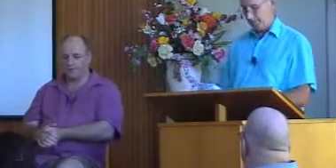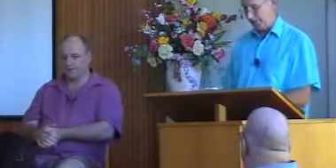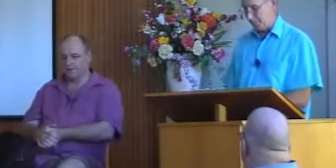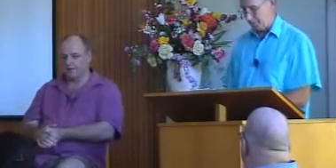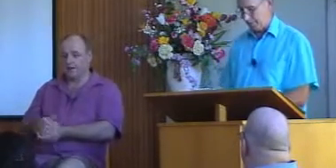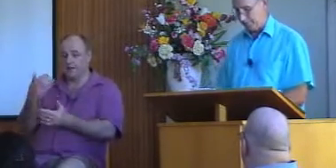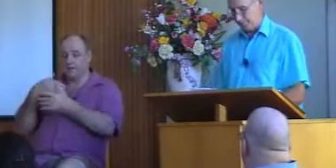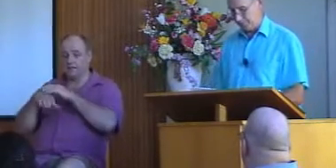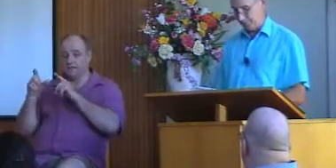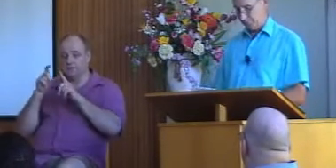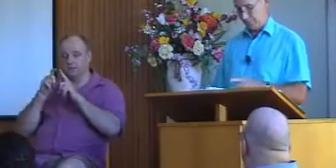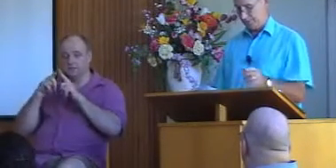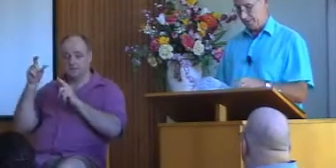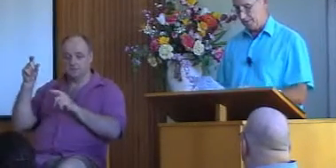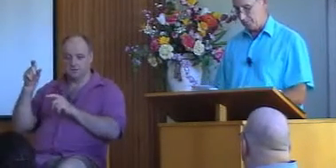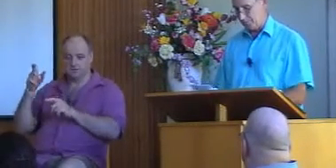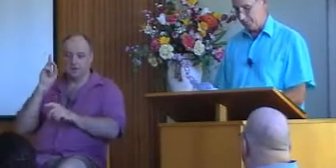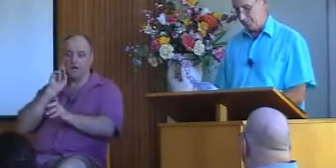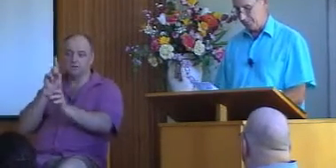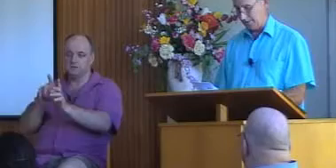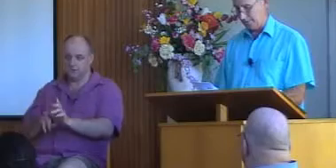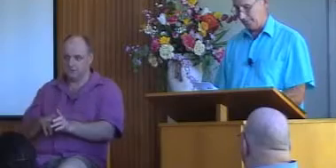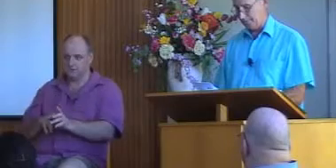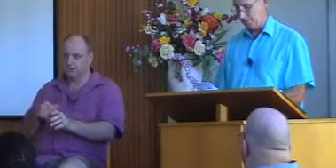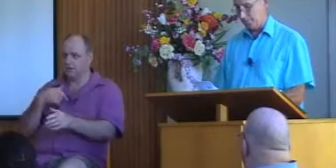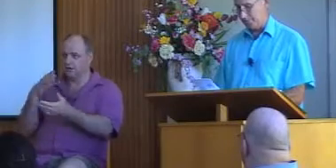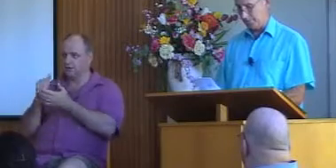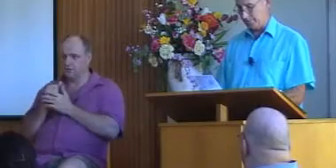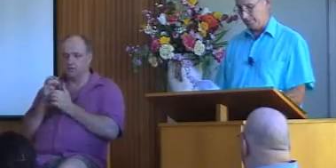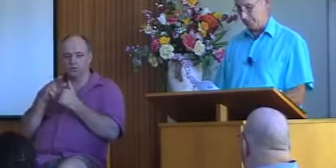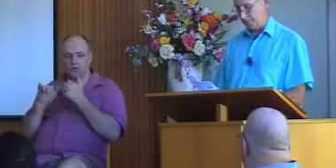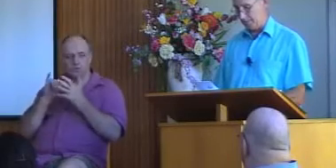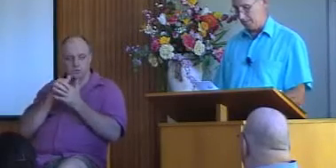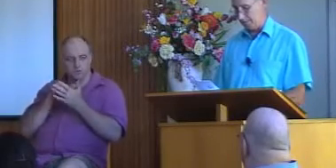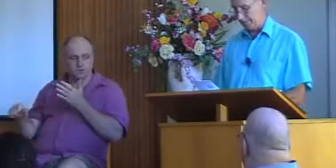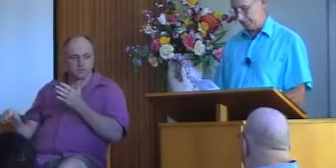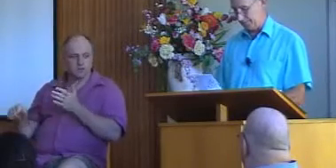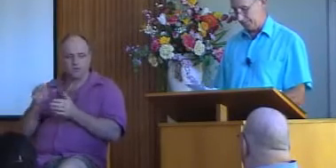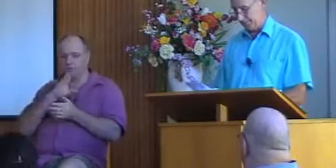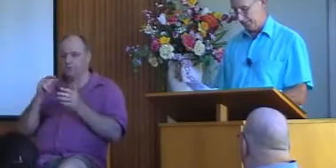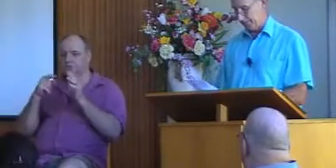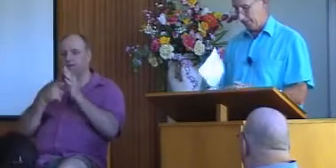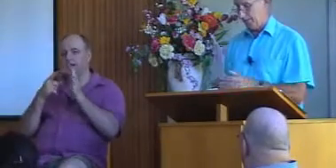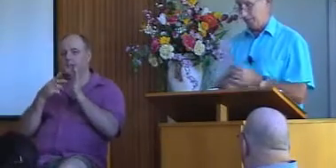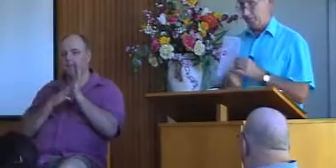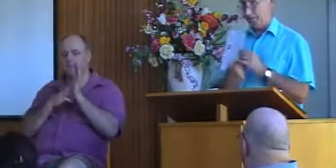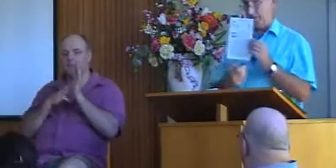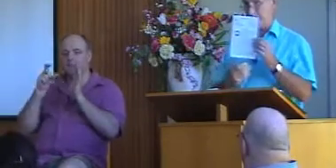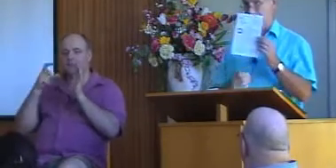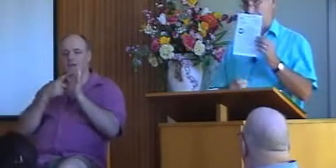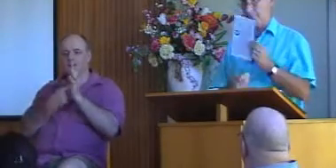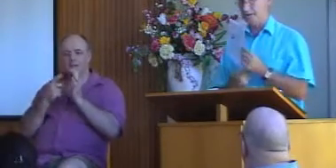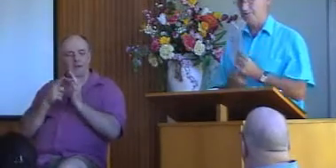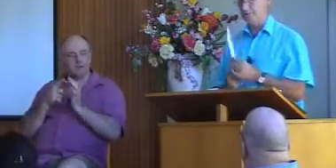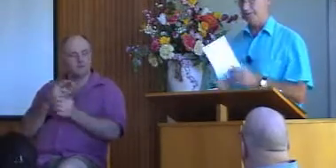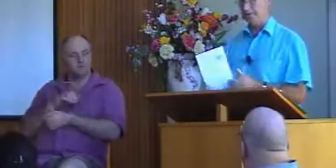Back in December, everybody here received, I guess, a newsletter, a 10-care newsletter. And it was headed up